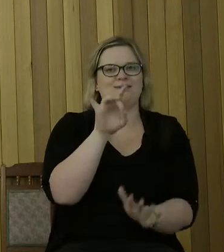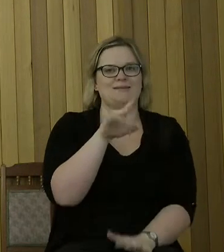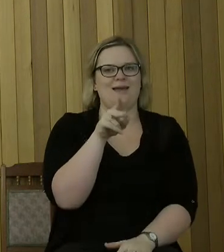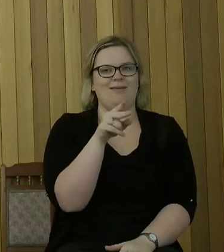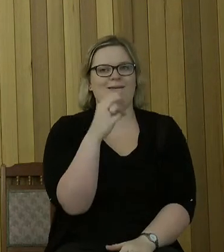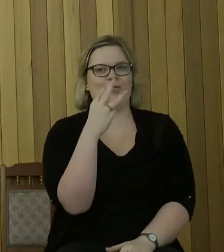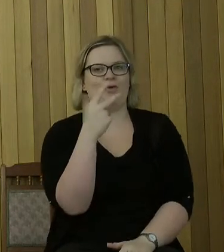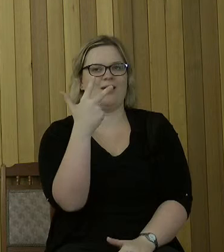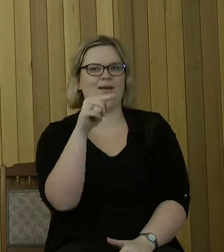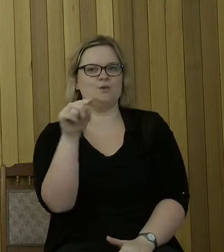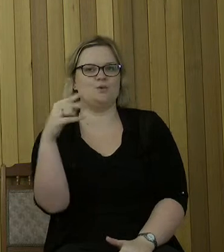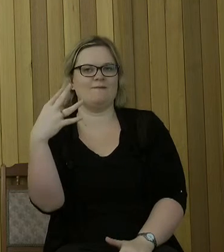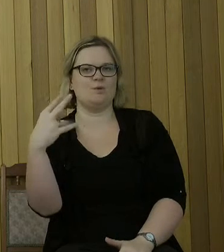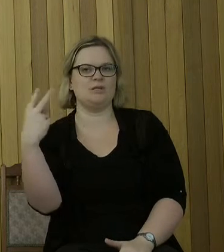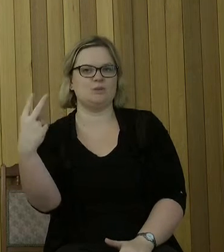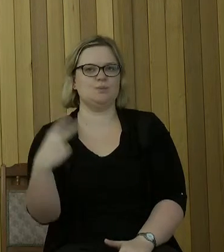38 to 42.